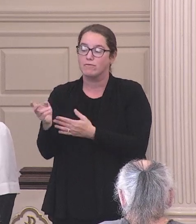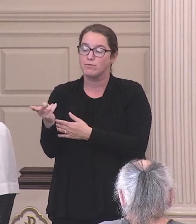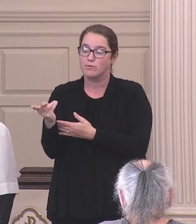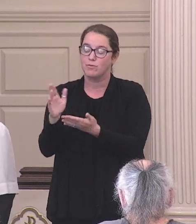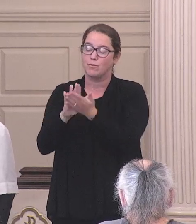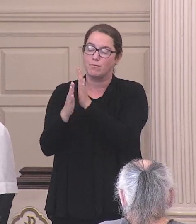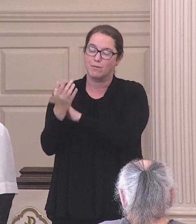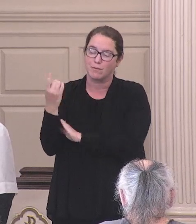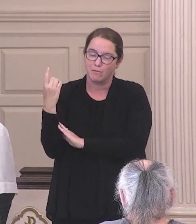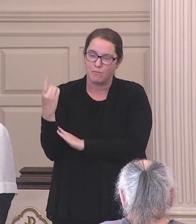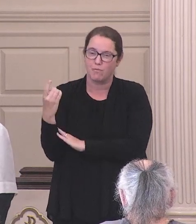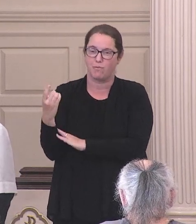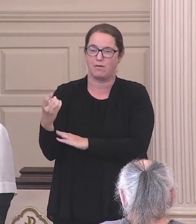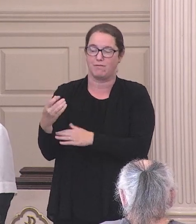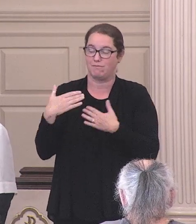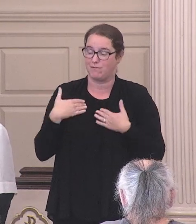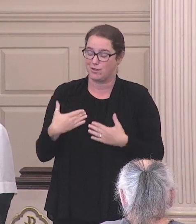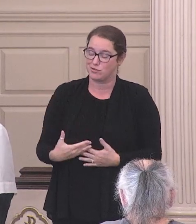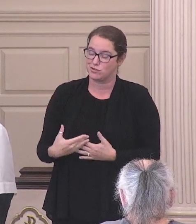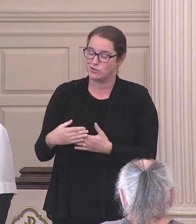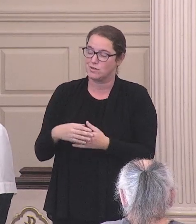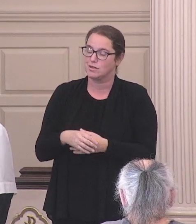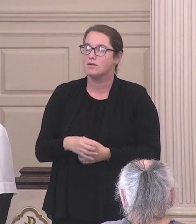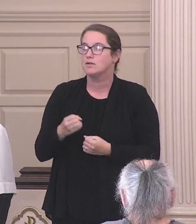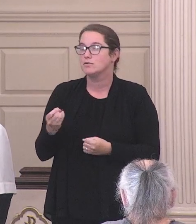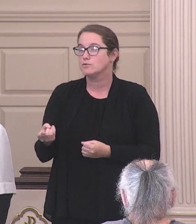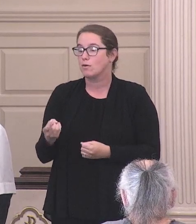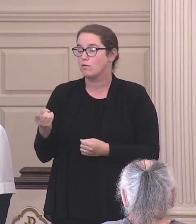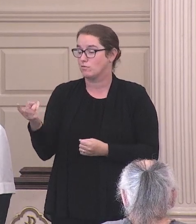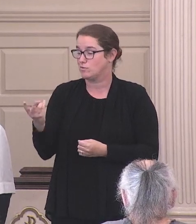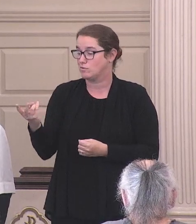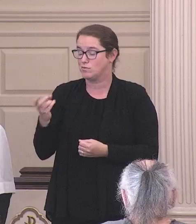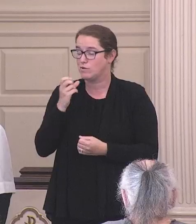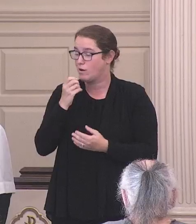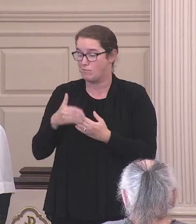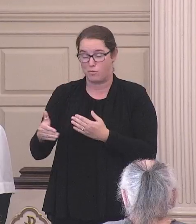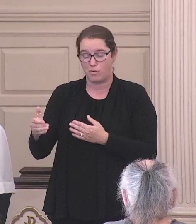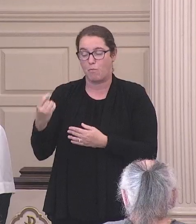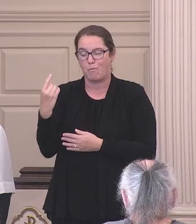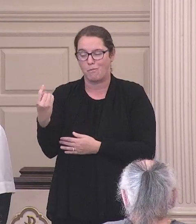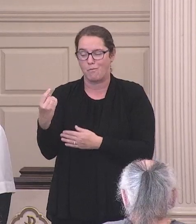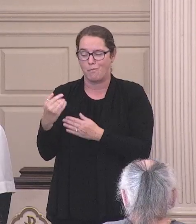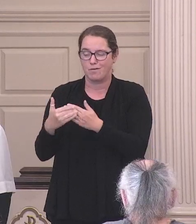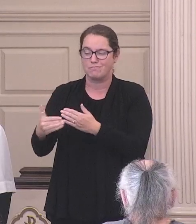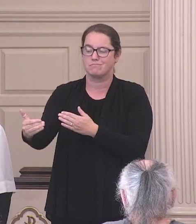flesh. So they are no longer two, but one flesh.